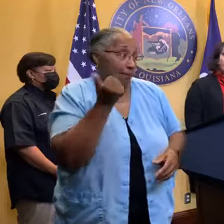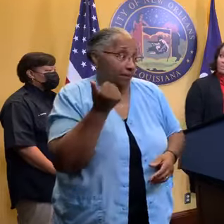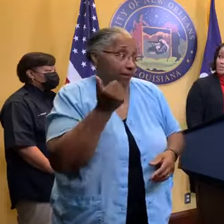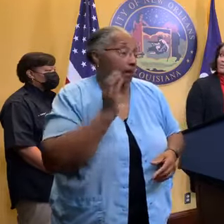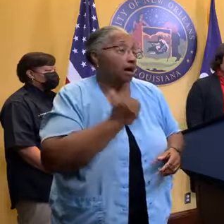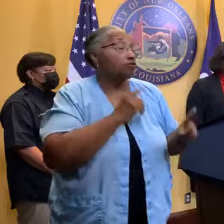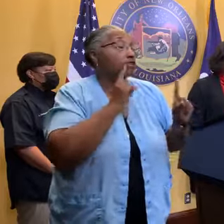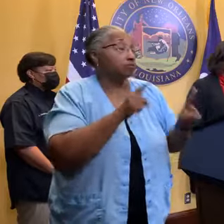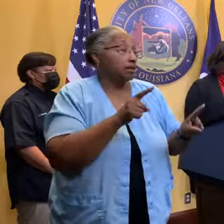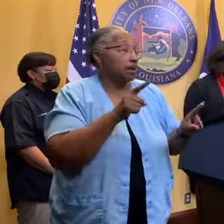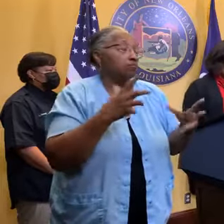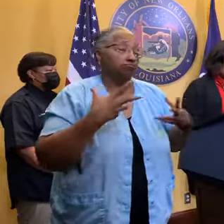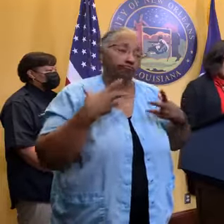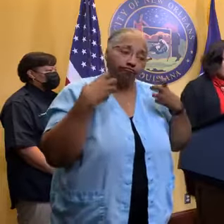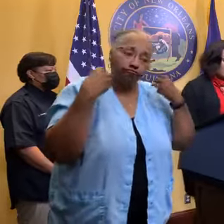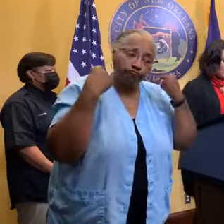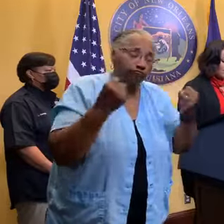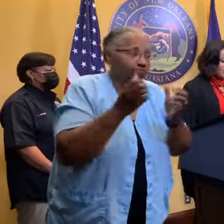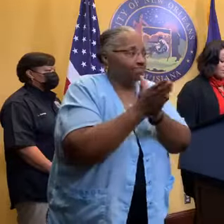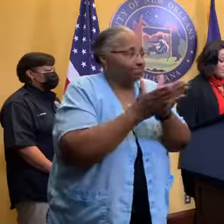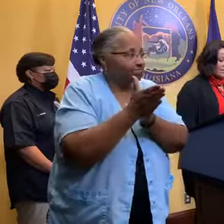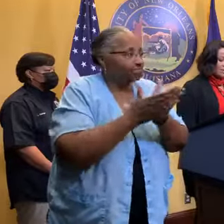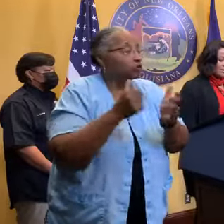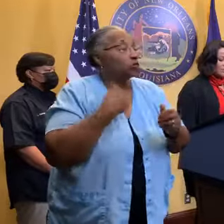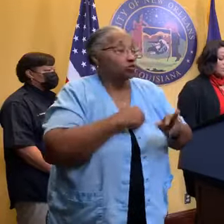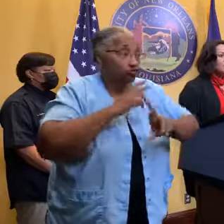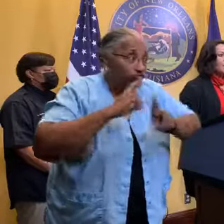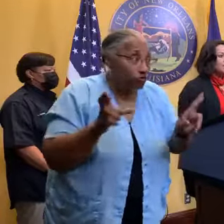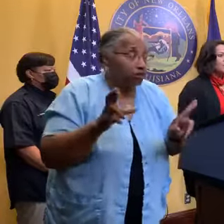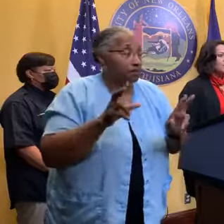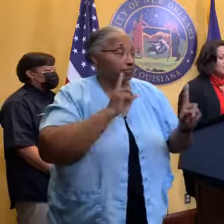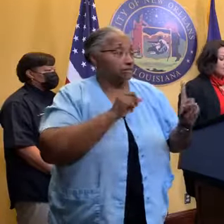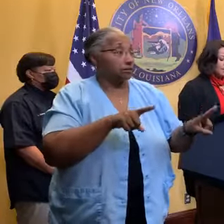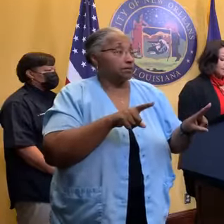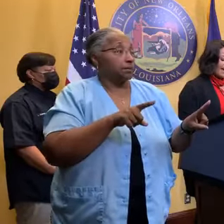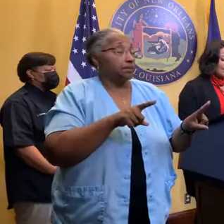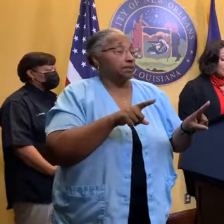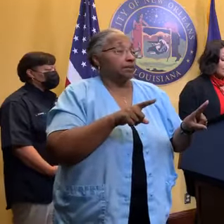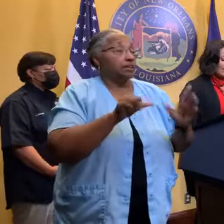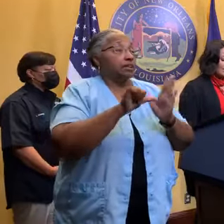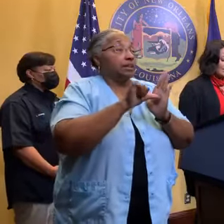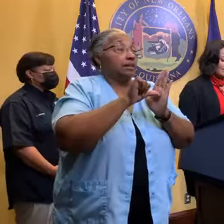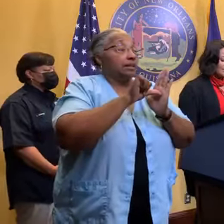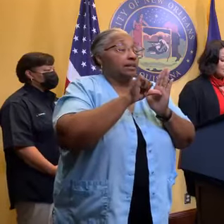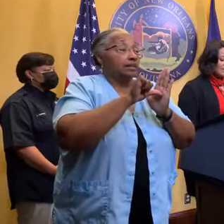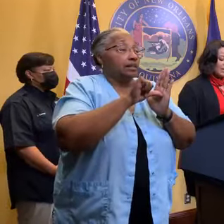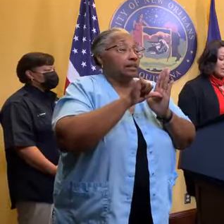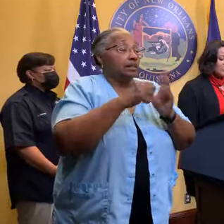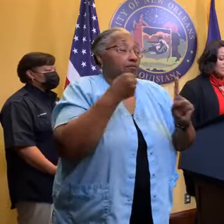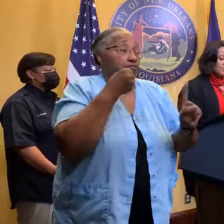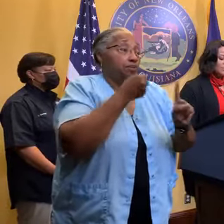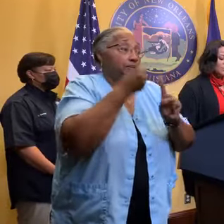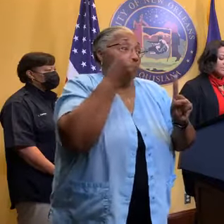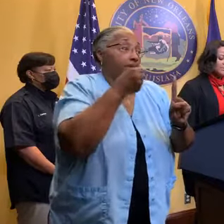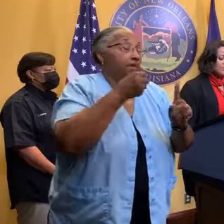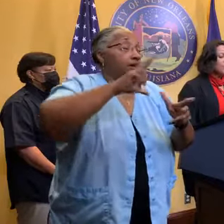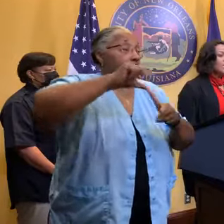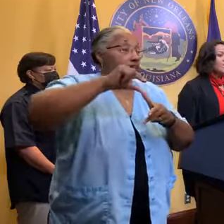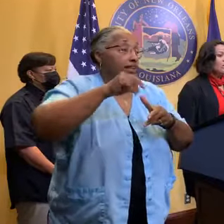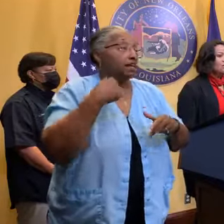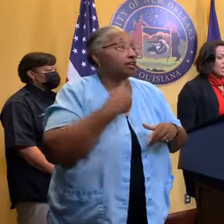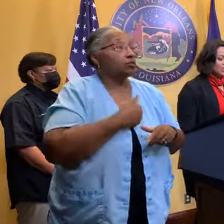be robust and it will be strong. We are prepared to respond to the impacts of Hurricane Zeta, and we've assembled up